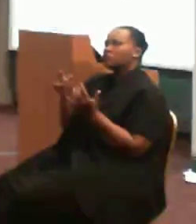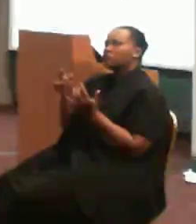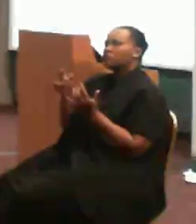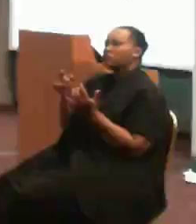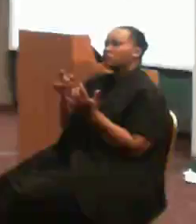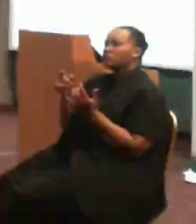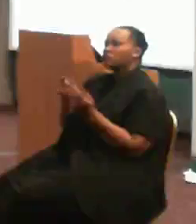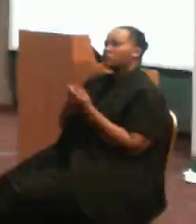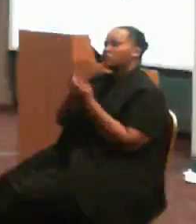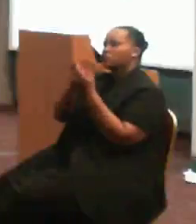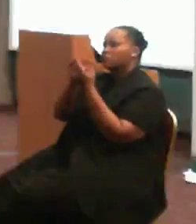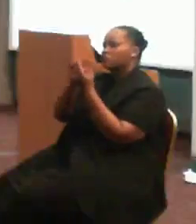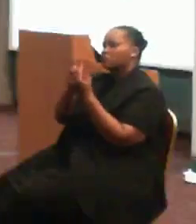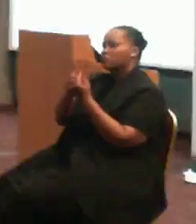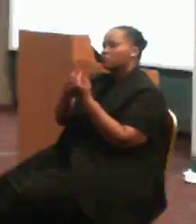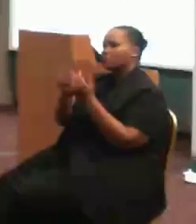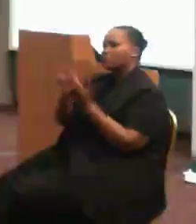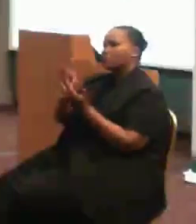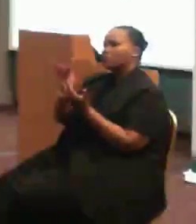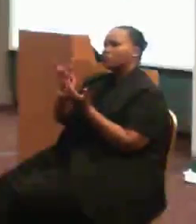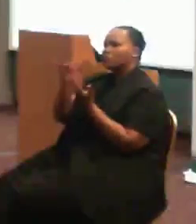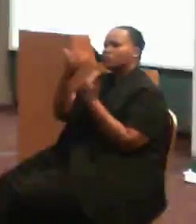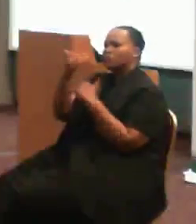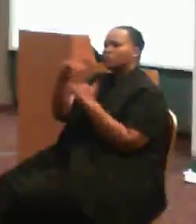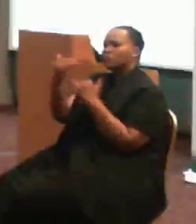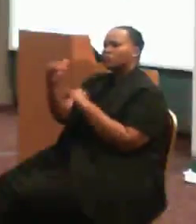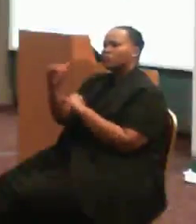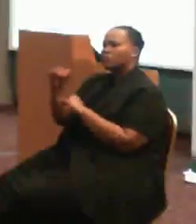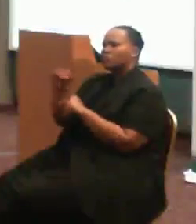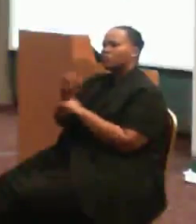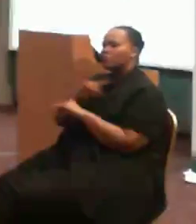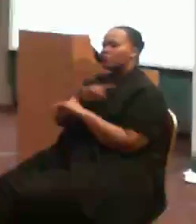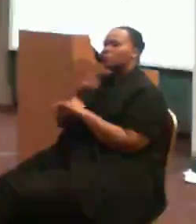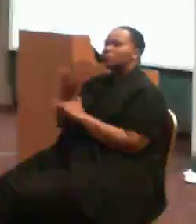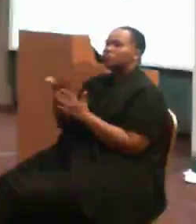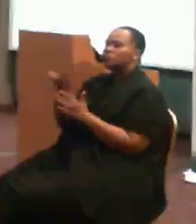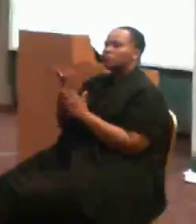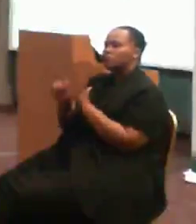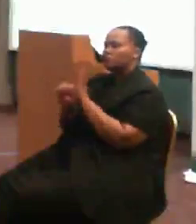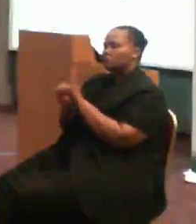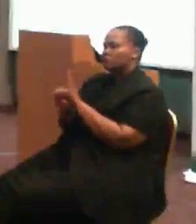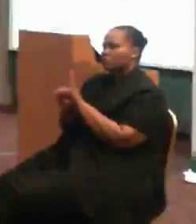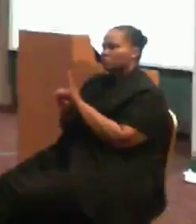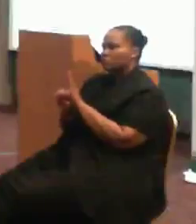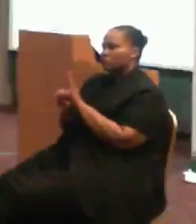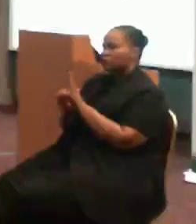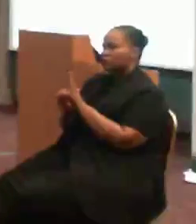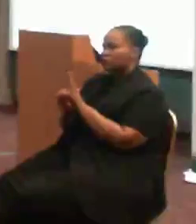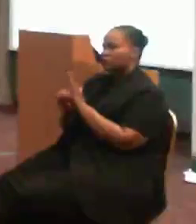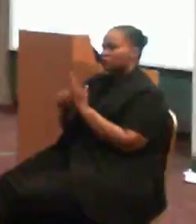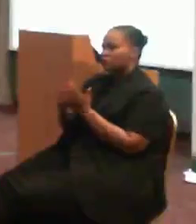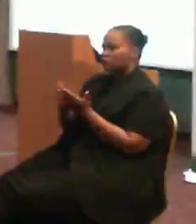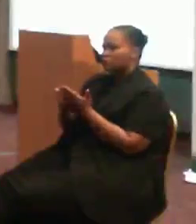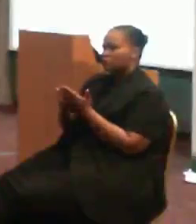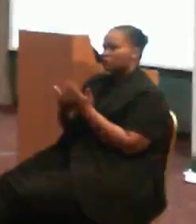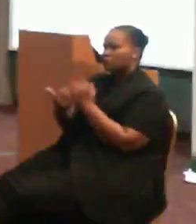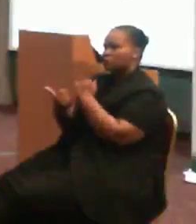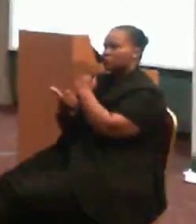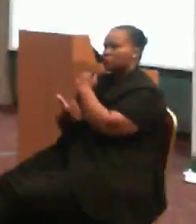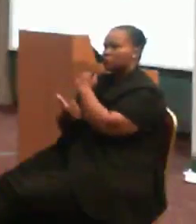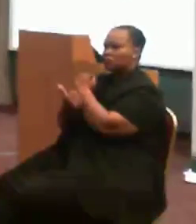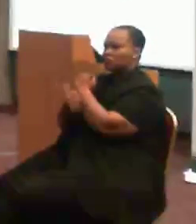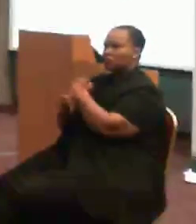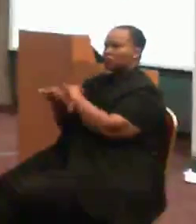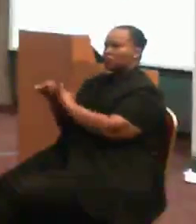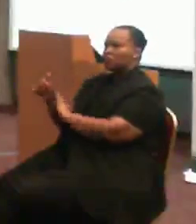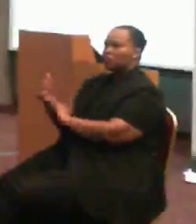other financing options? Maybe I'll give an example, maybe you can explain why other countries do it